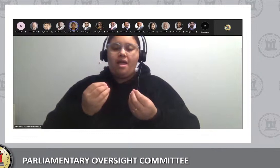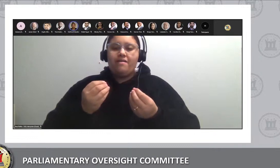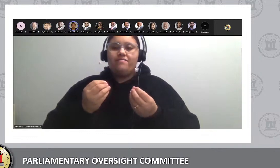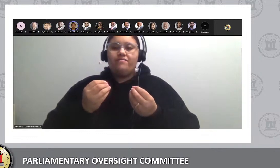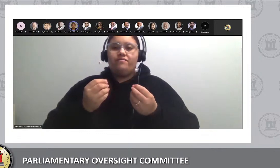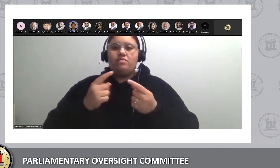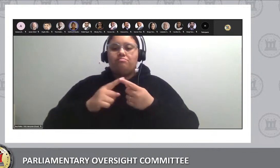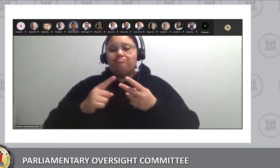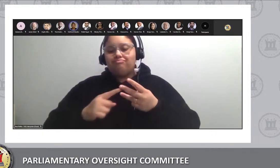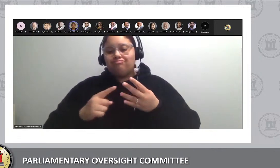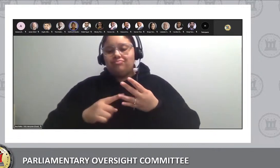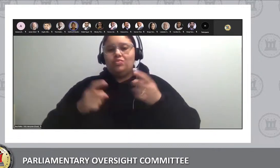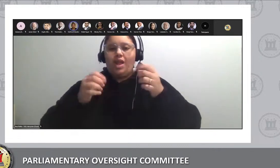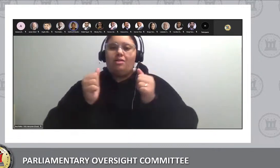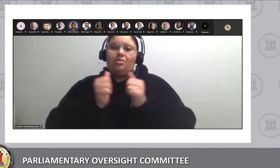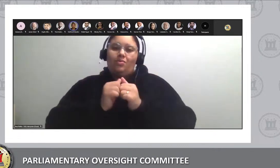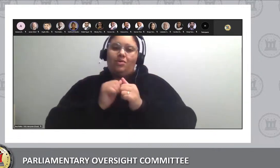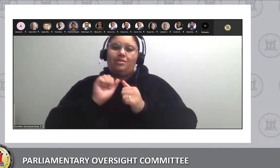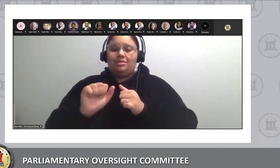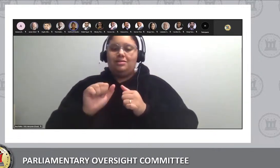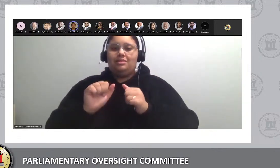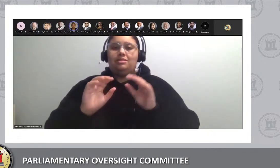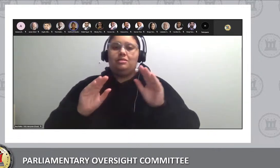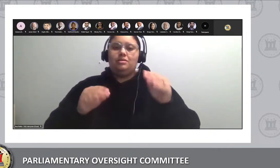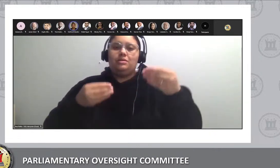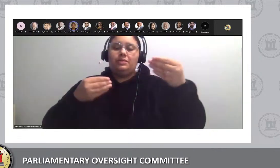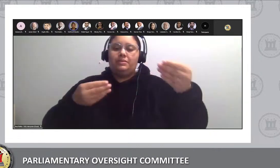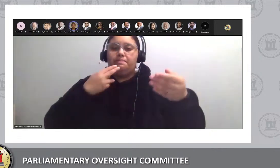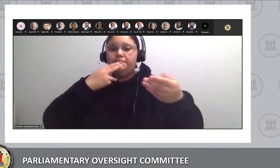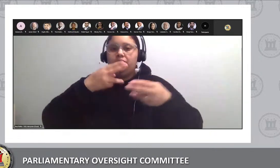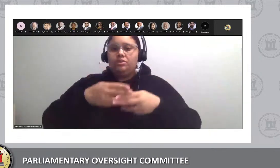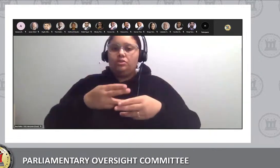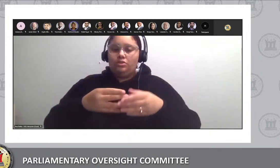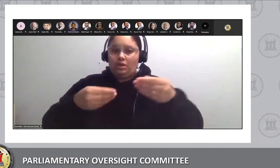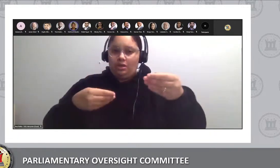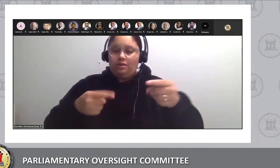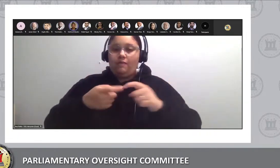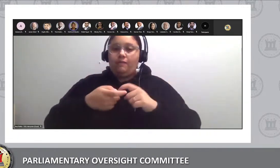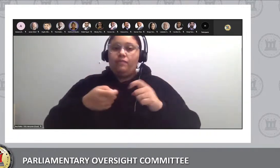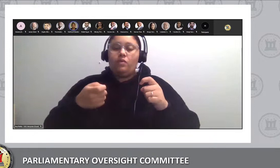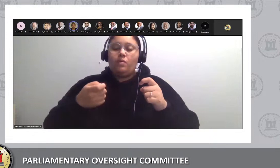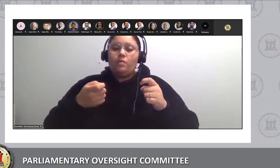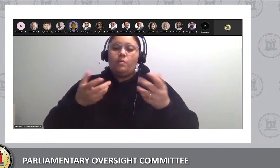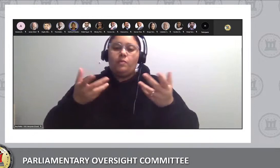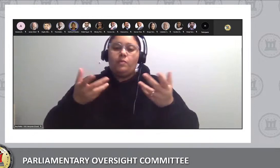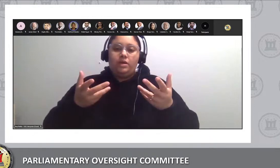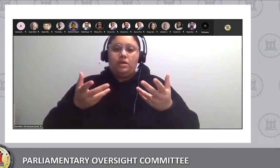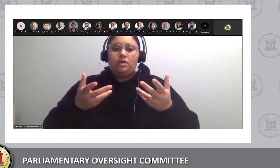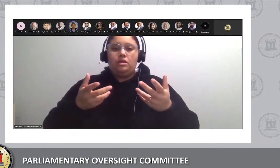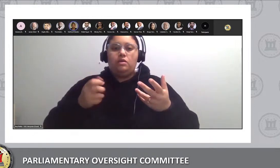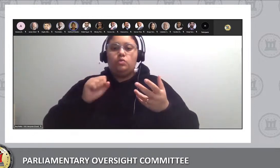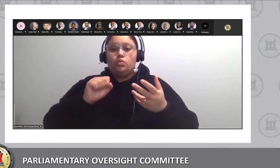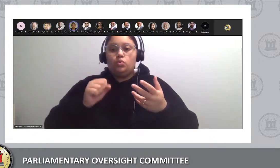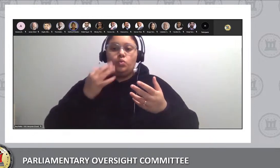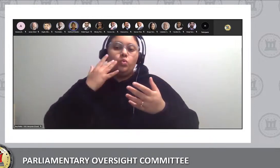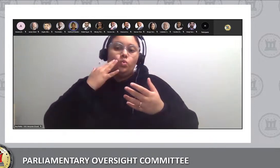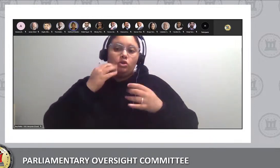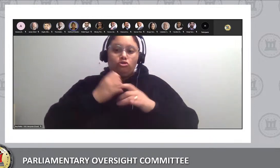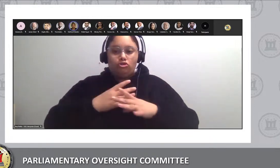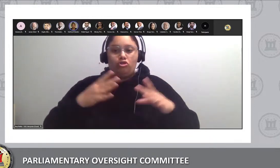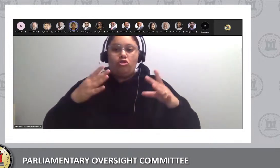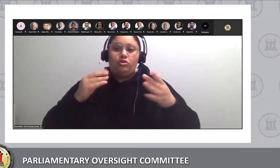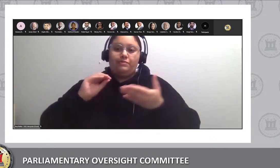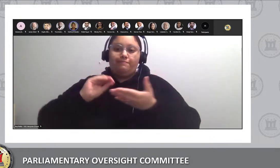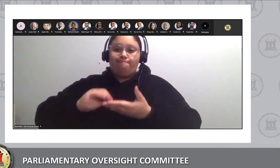facets of dealing with that petition from the initial stage of